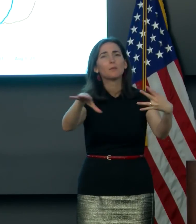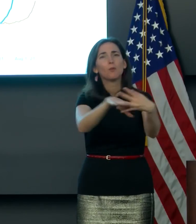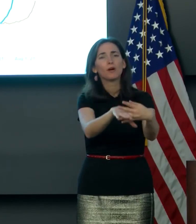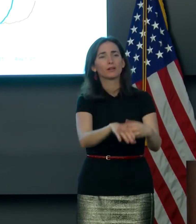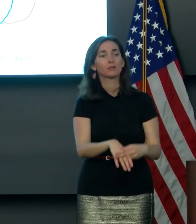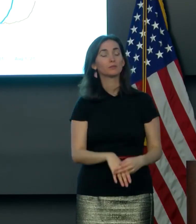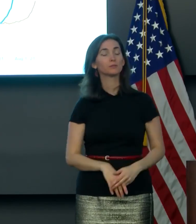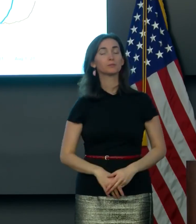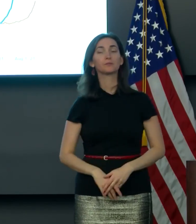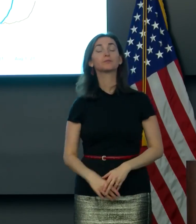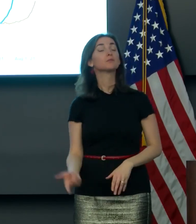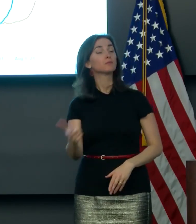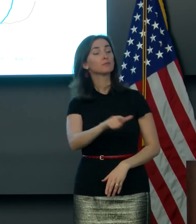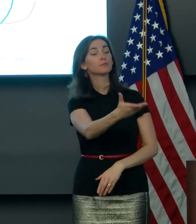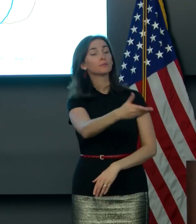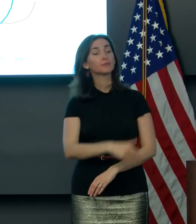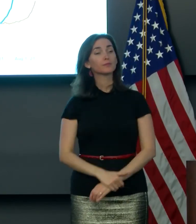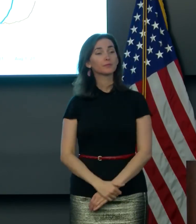Yes, ma'am.